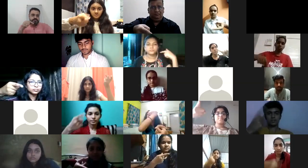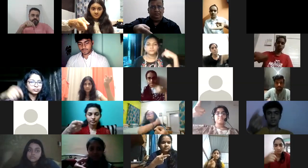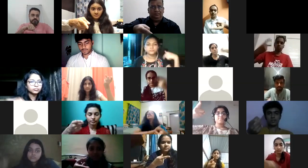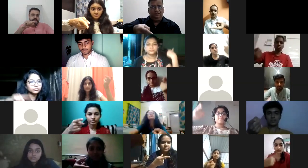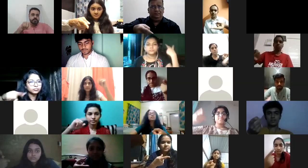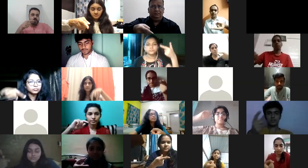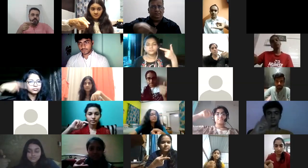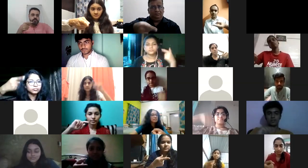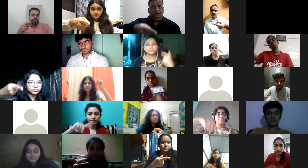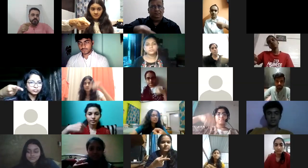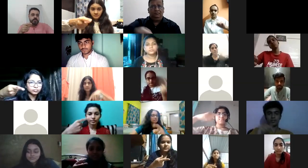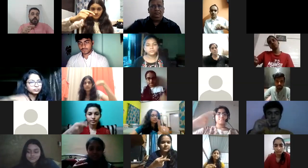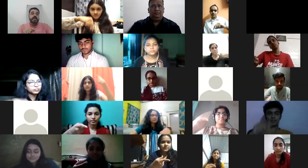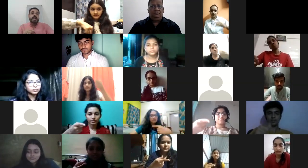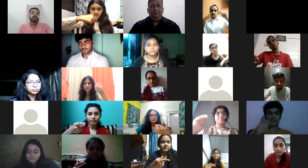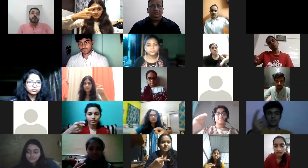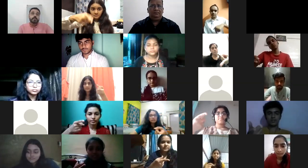today, tomorrow. Or day after tomorrow,